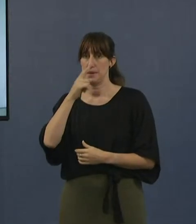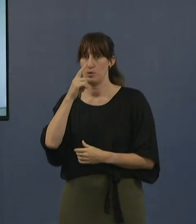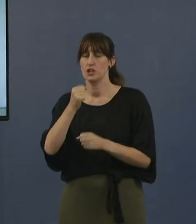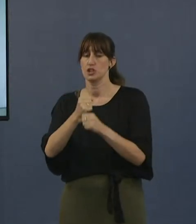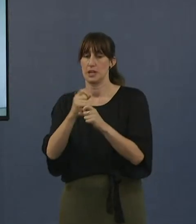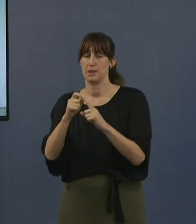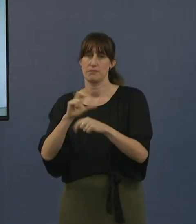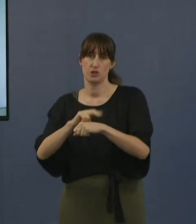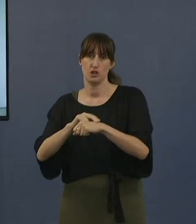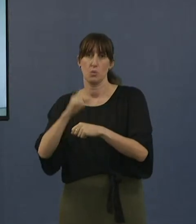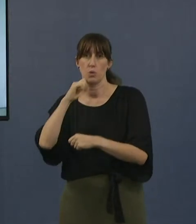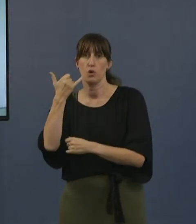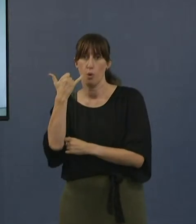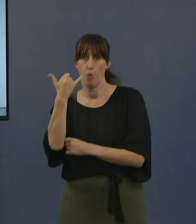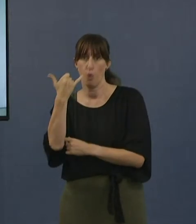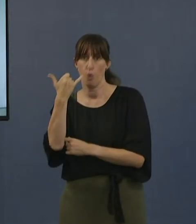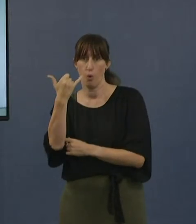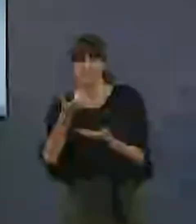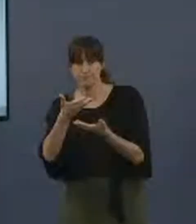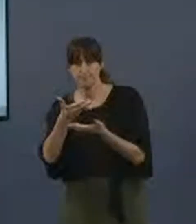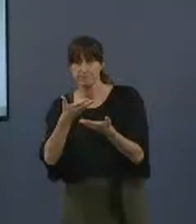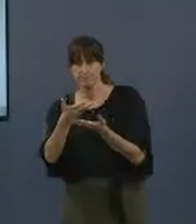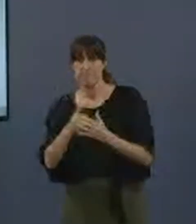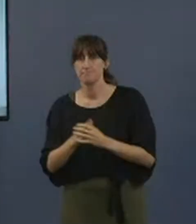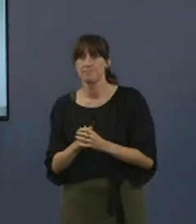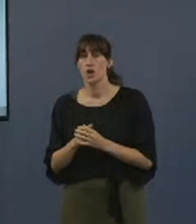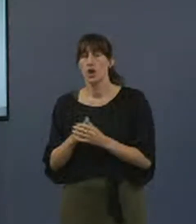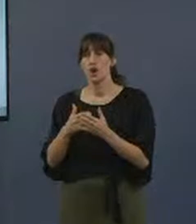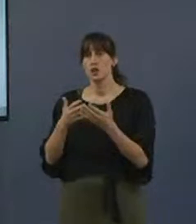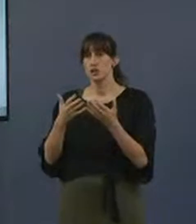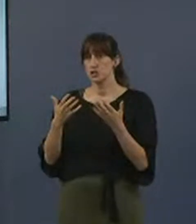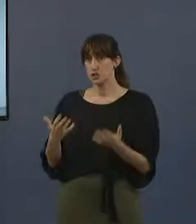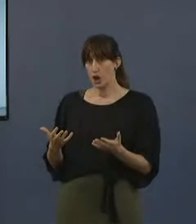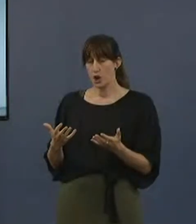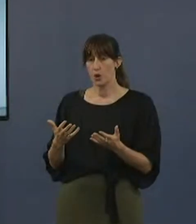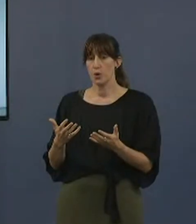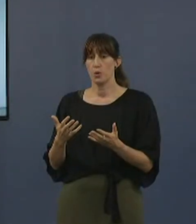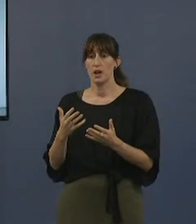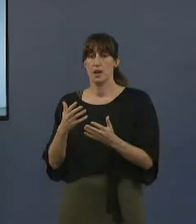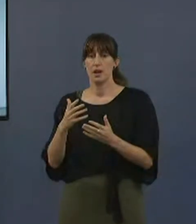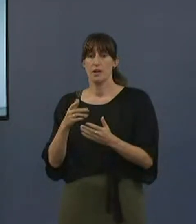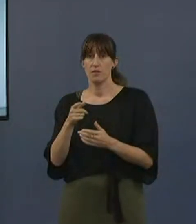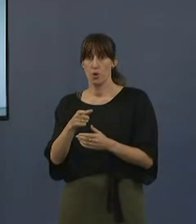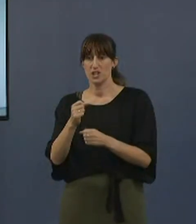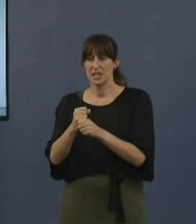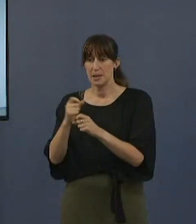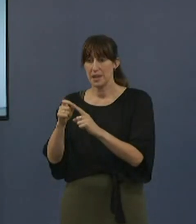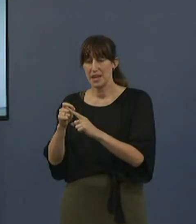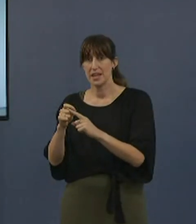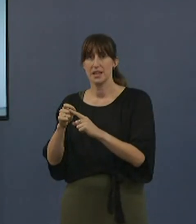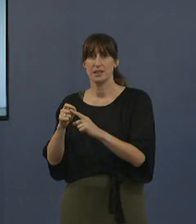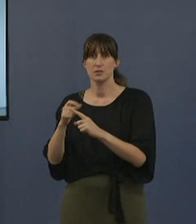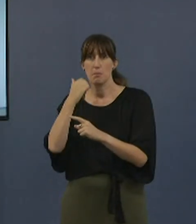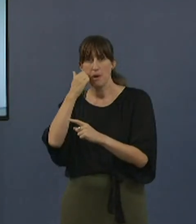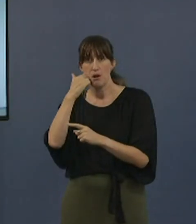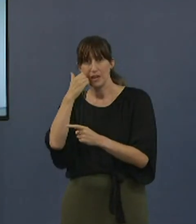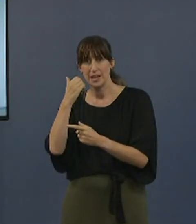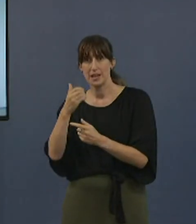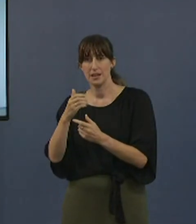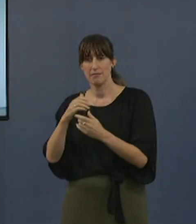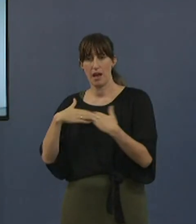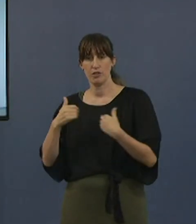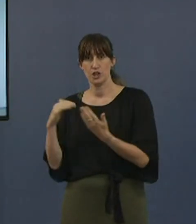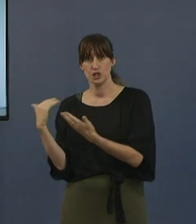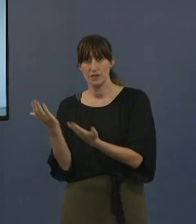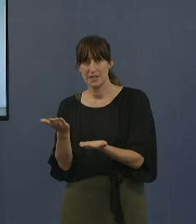really encouraging general practice and other kaupapa Māori and Pacific providers to do is focus their resources on those